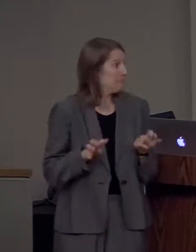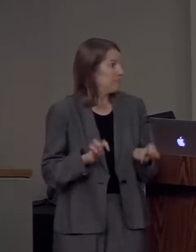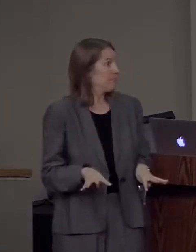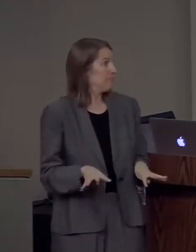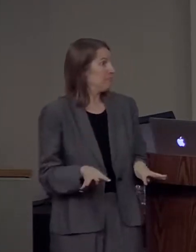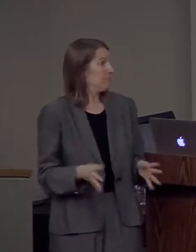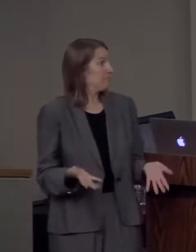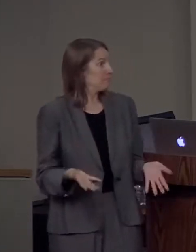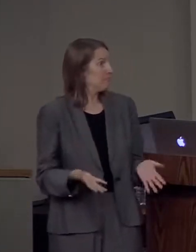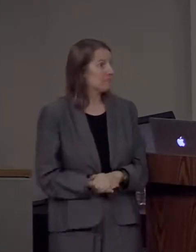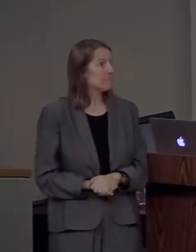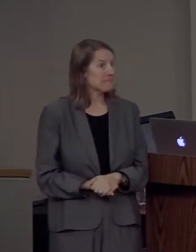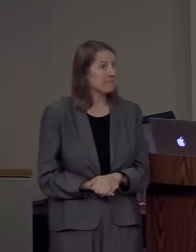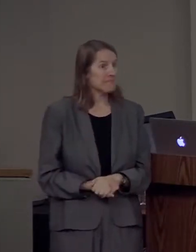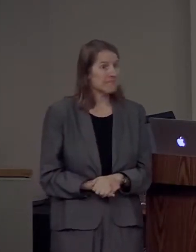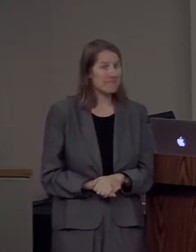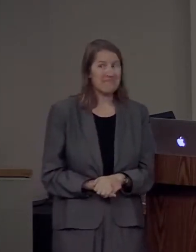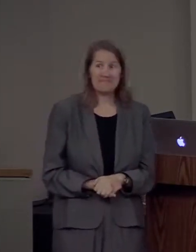Yeah.